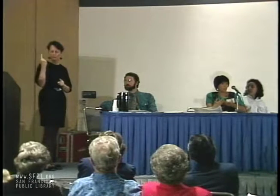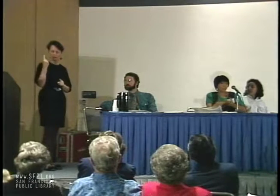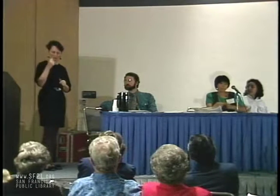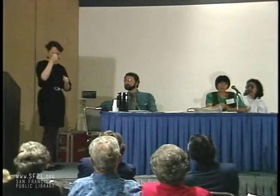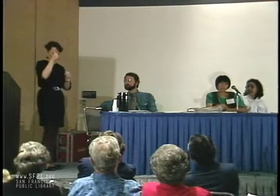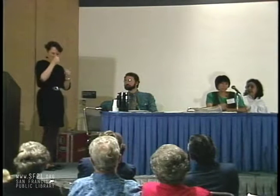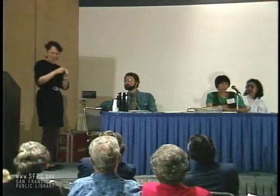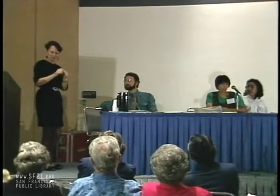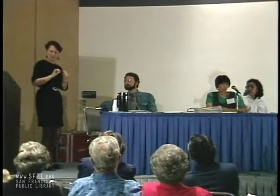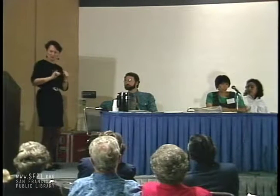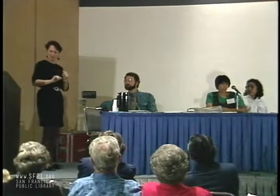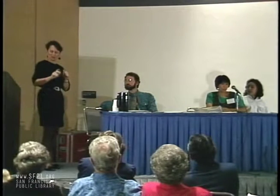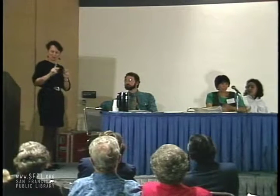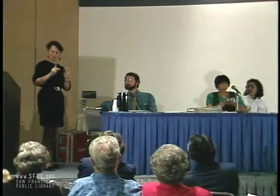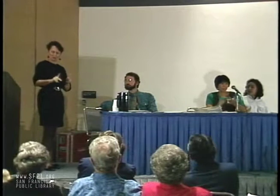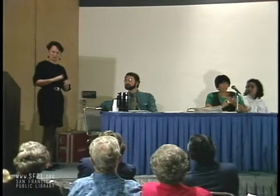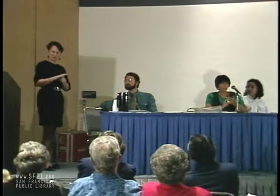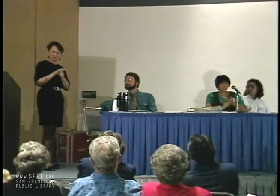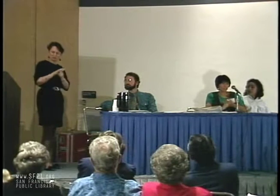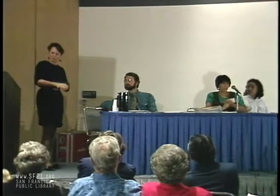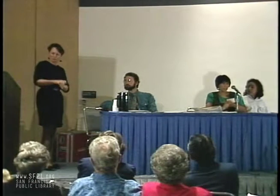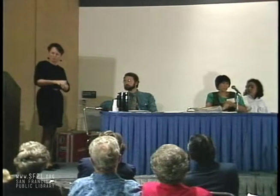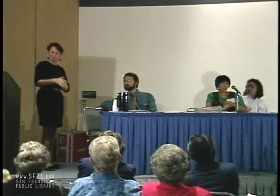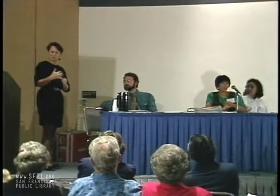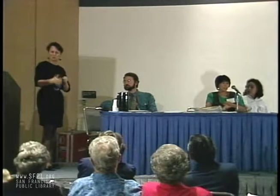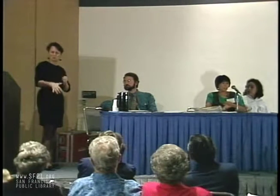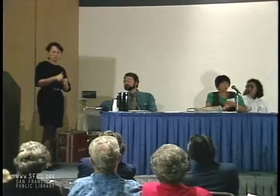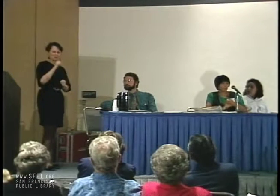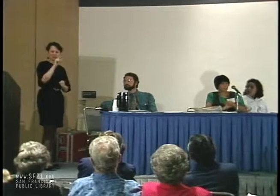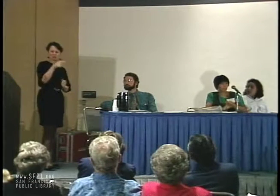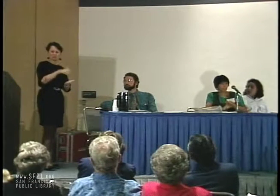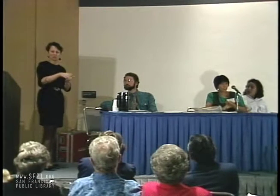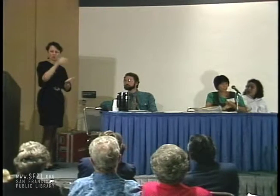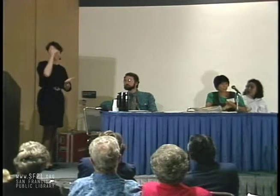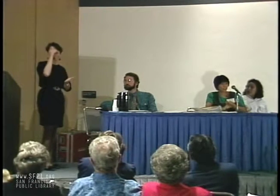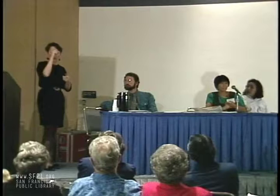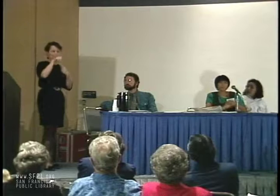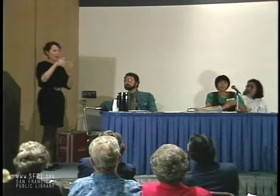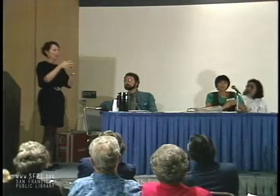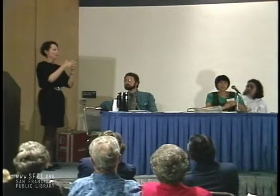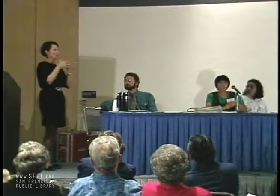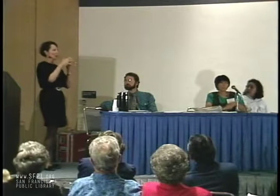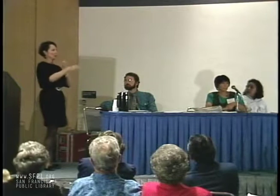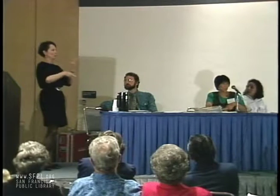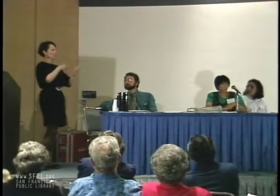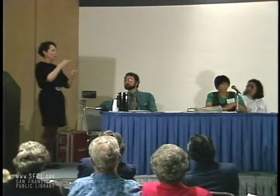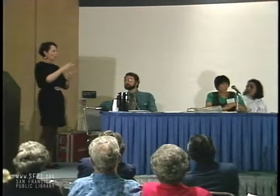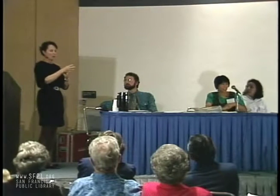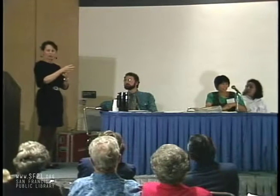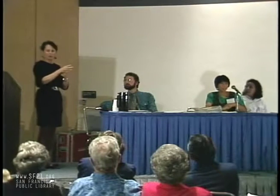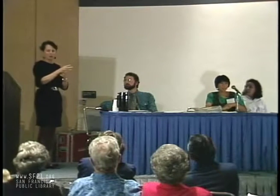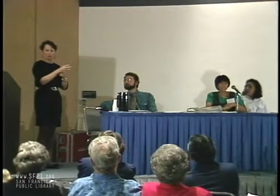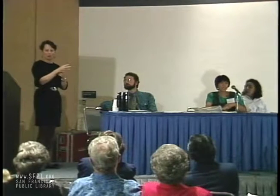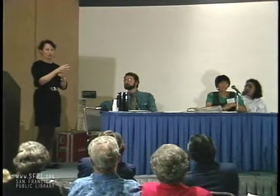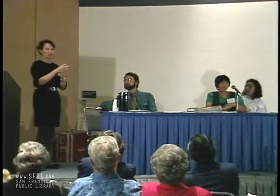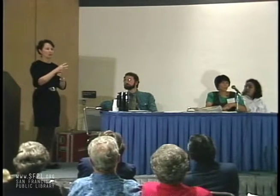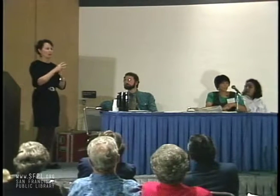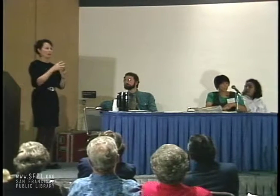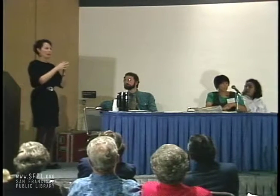conflicts that that child has to go through? It's not just learning about American society, learning about the American deaf community. They're getting